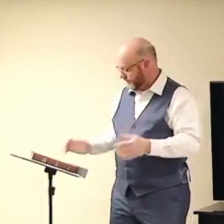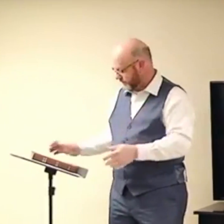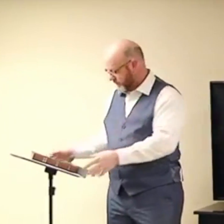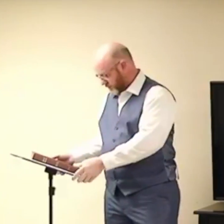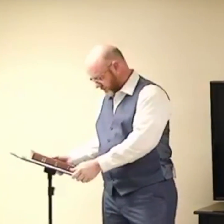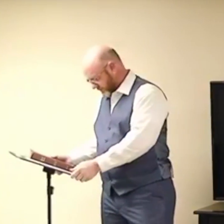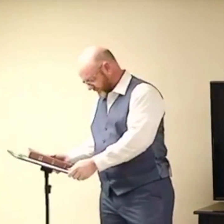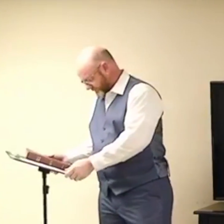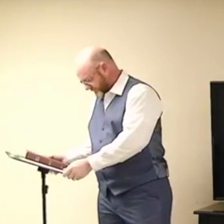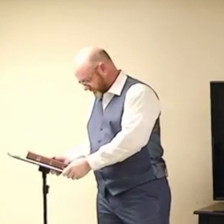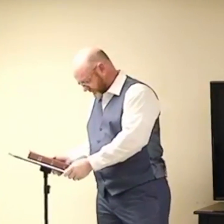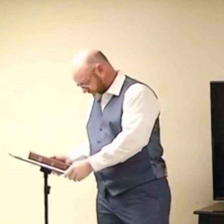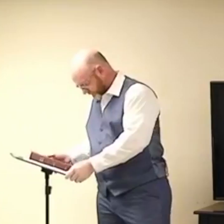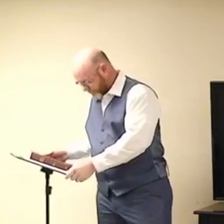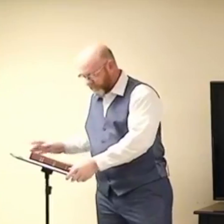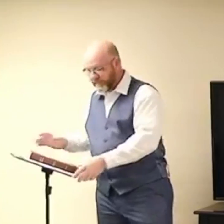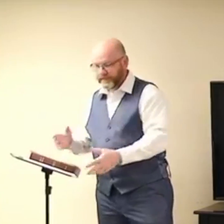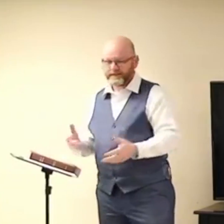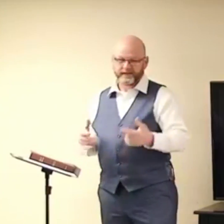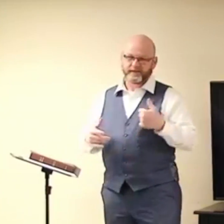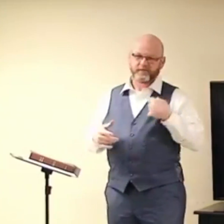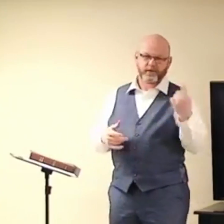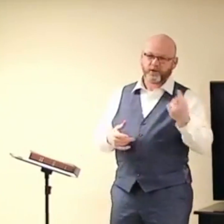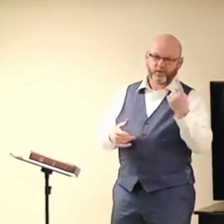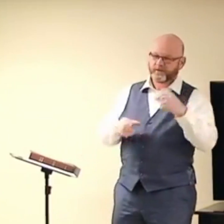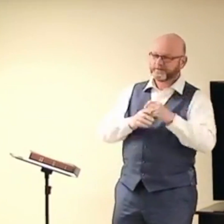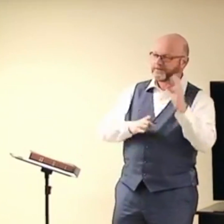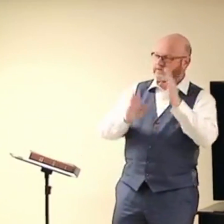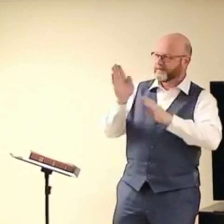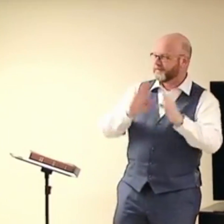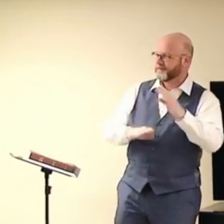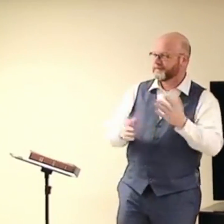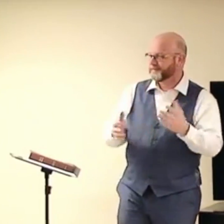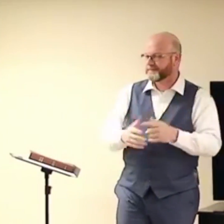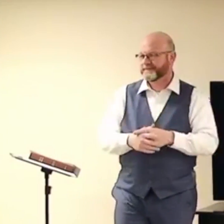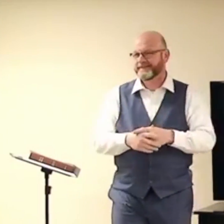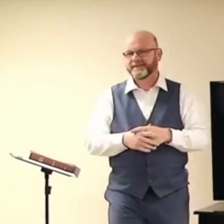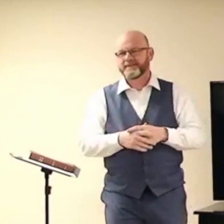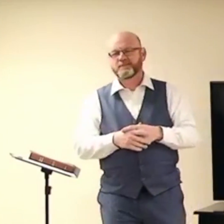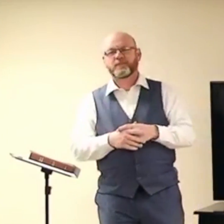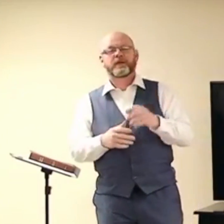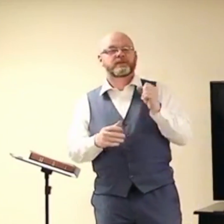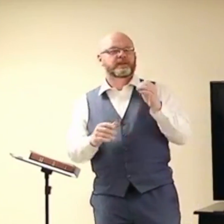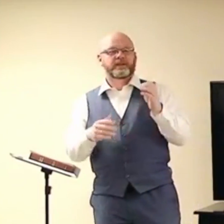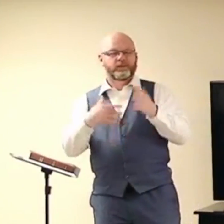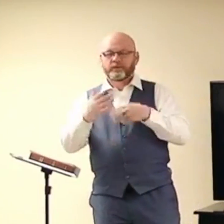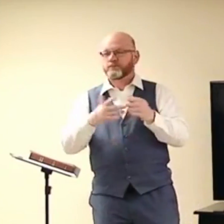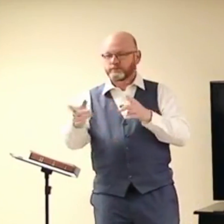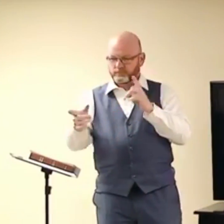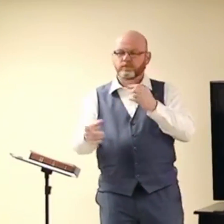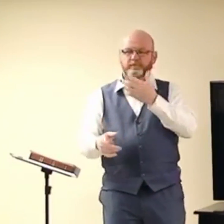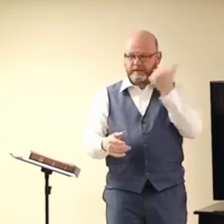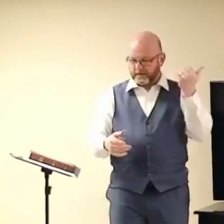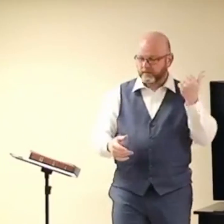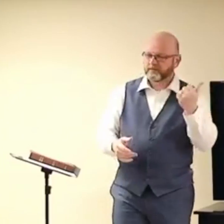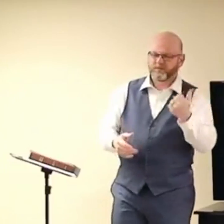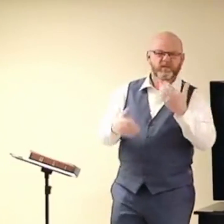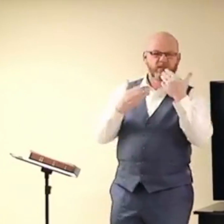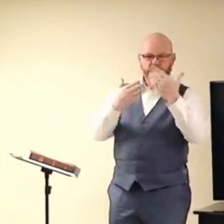So I'm probably in trouble with Mom now, but oh well, it wouldn't be the first time. Anyway, she's better.